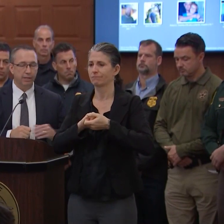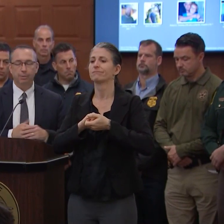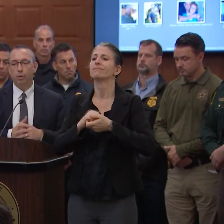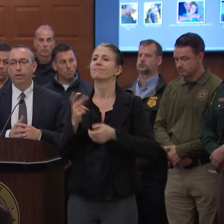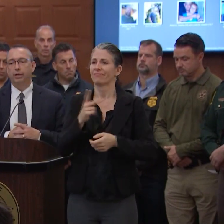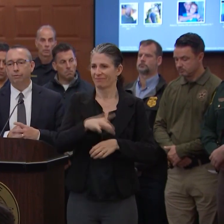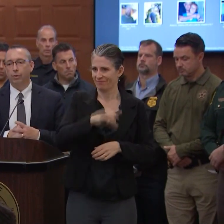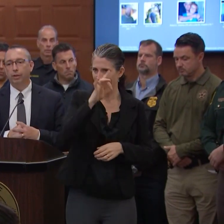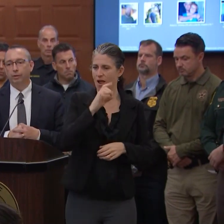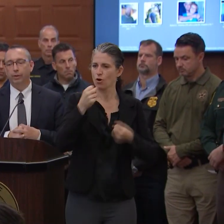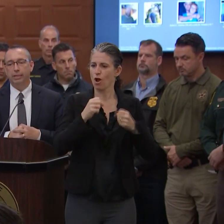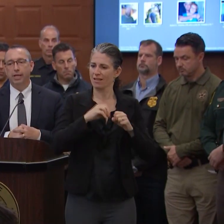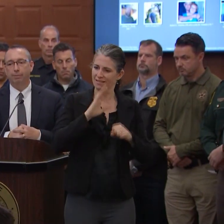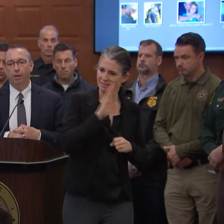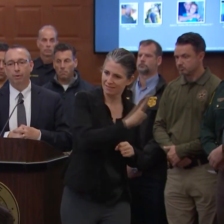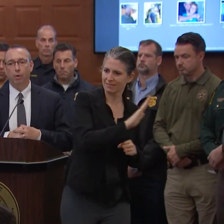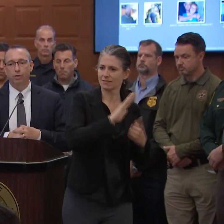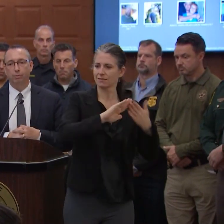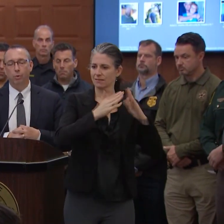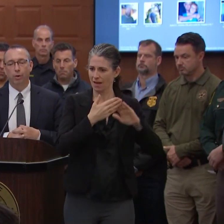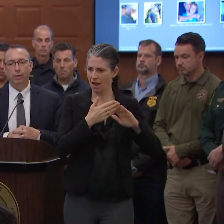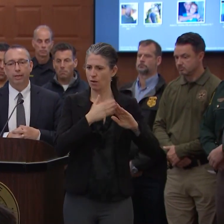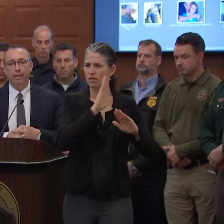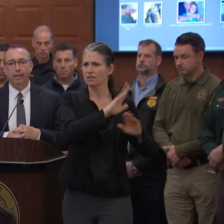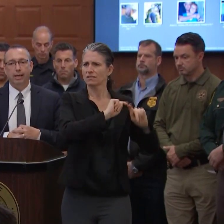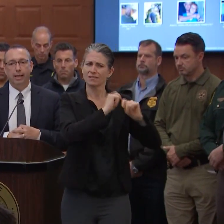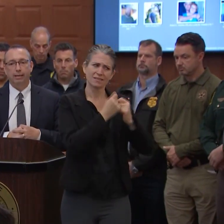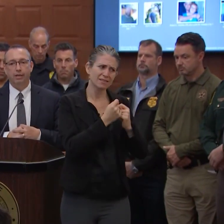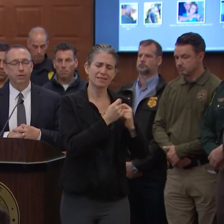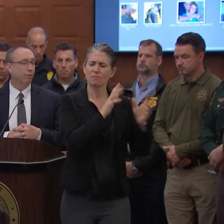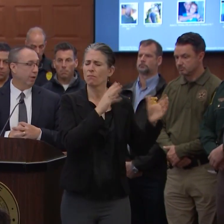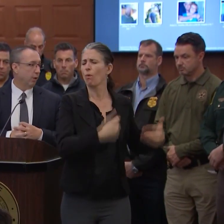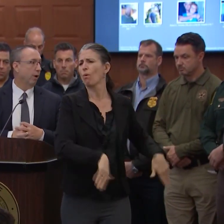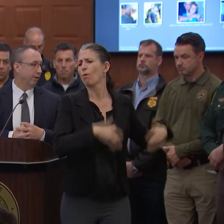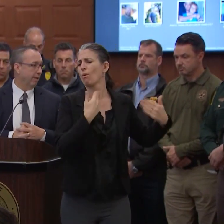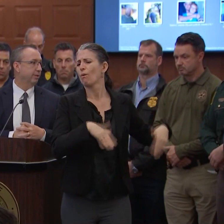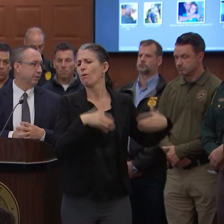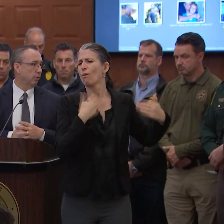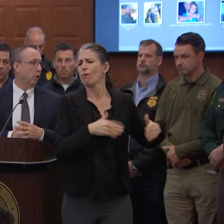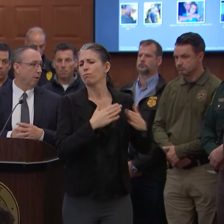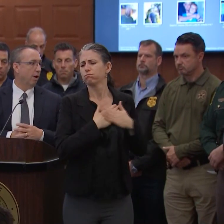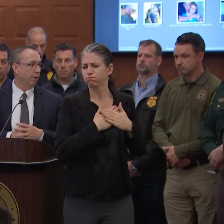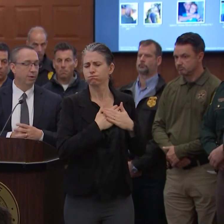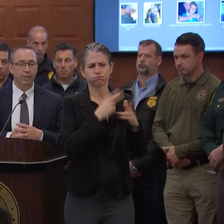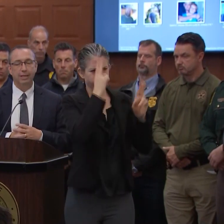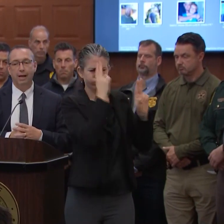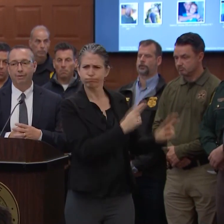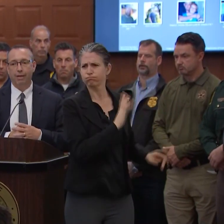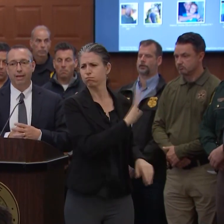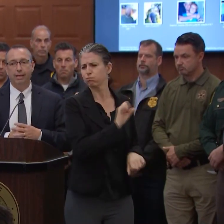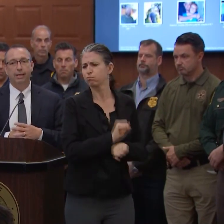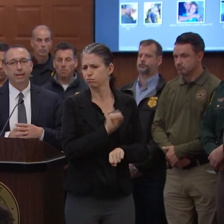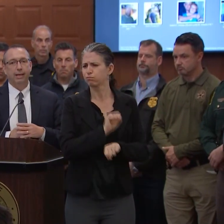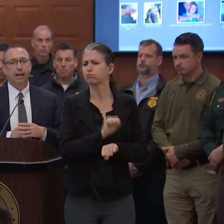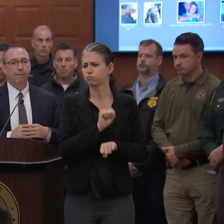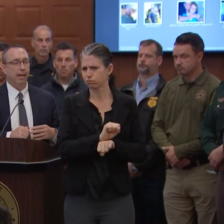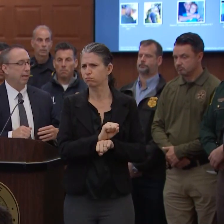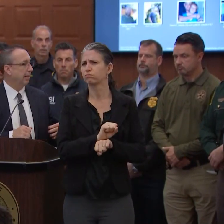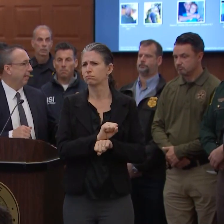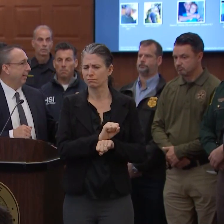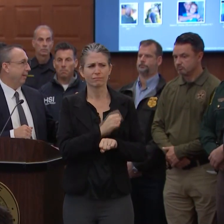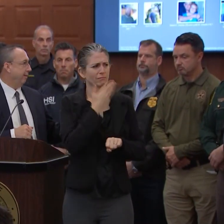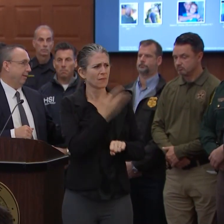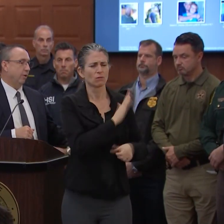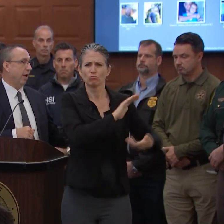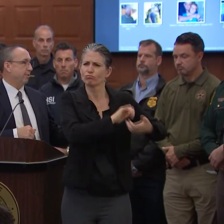team and his community have really, really stepped up across the board. And they deserve a lot of credit as a strong partner of this entire thing.